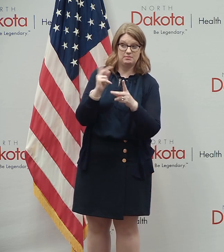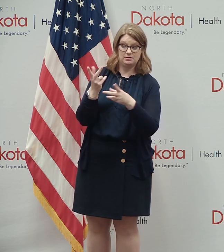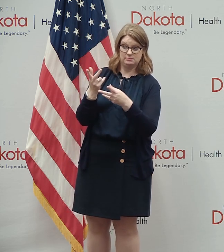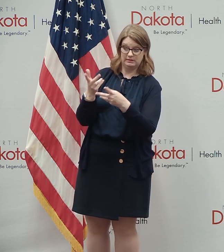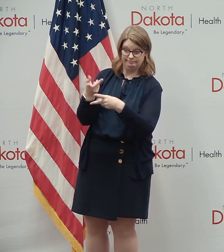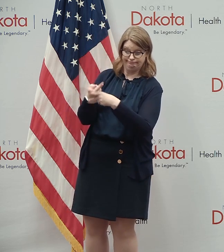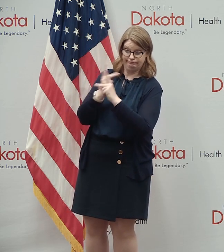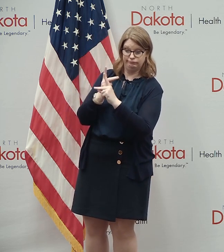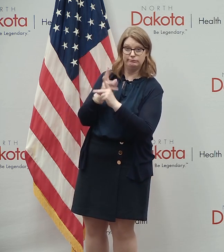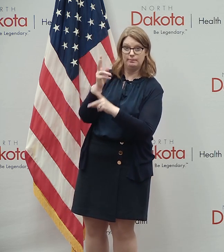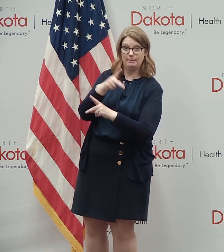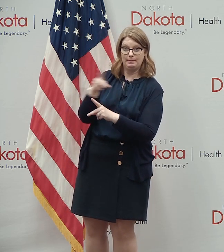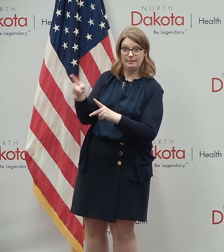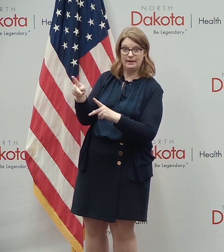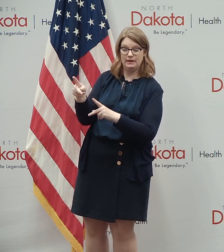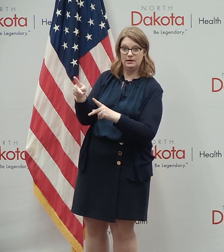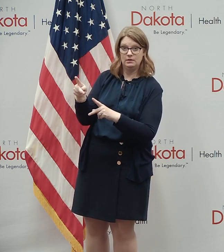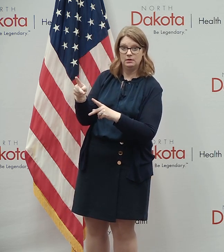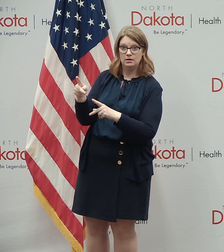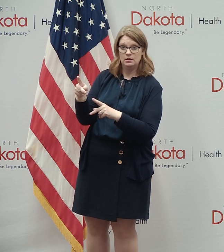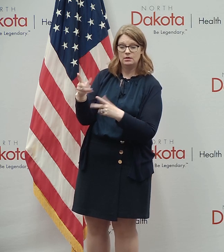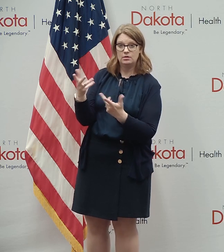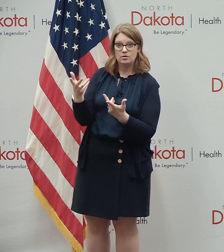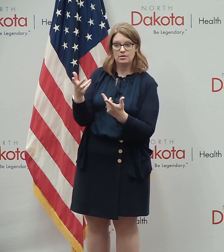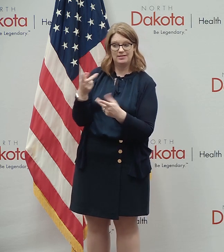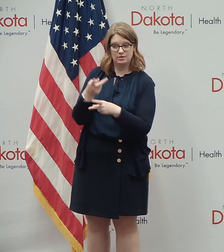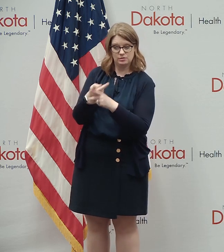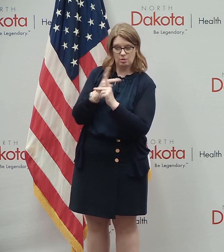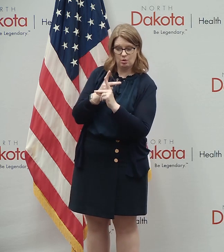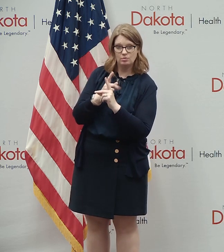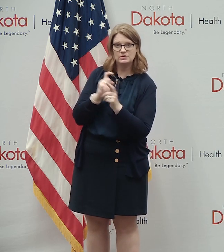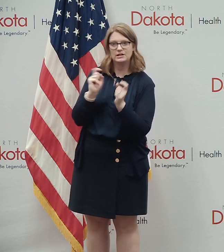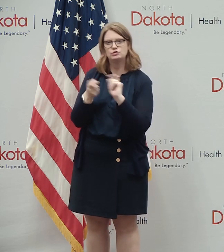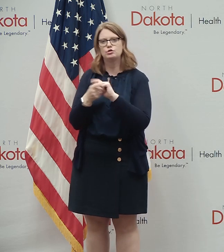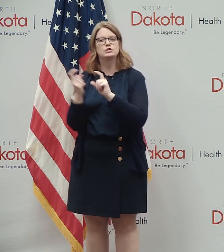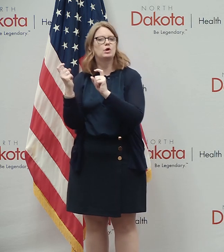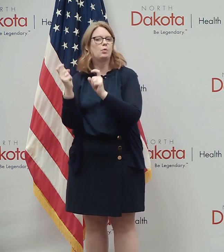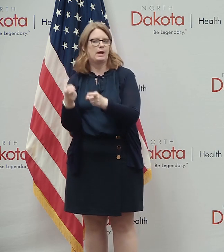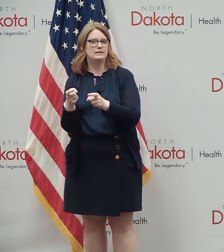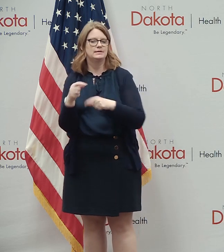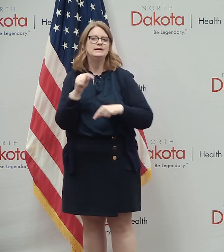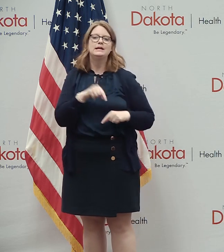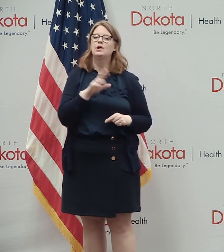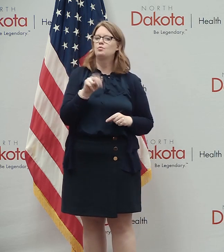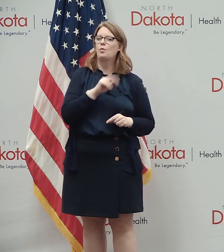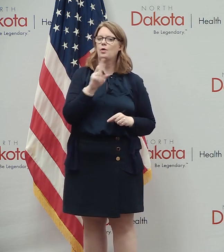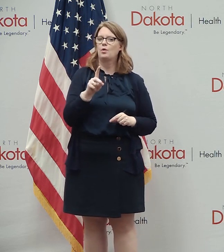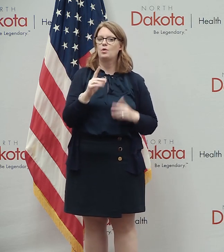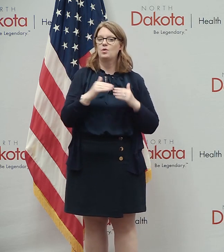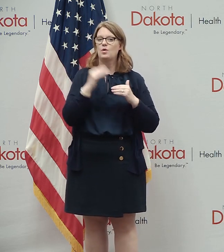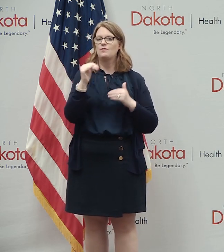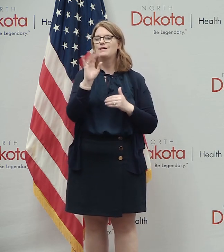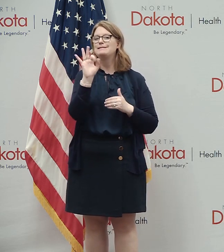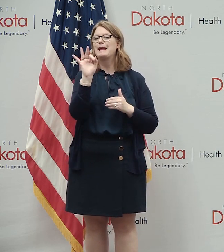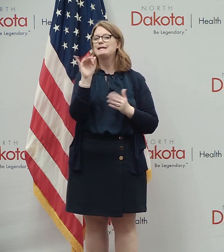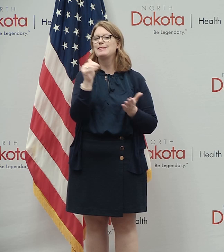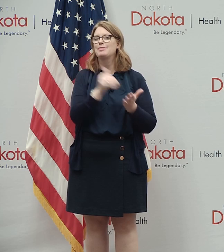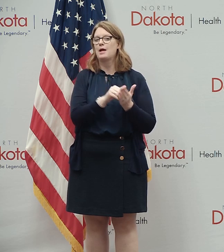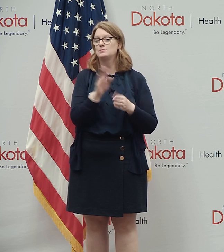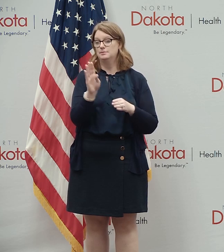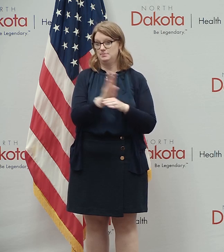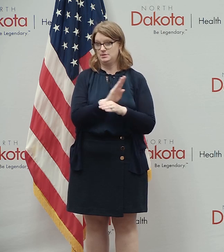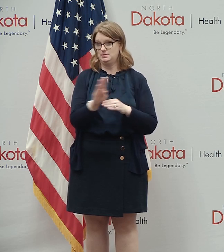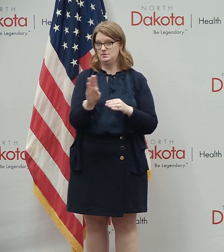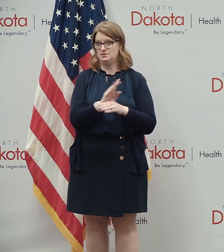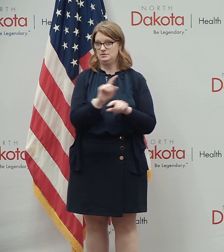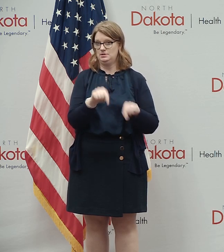out PPP loans, if you will, and those loans can turn into grants. In North Dakota, we know that there was over 19,000